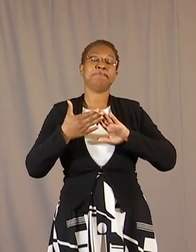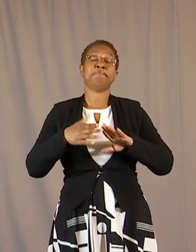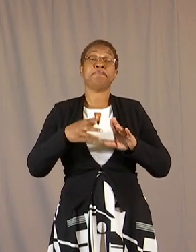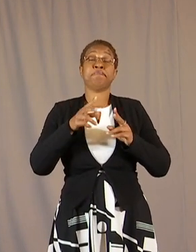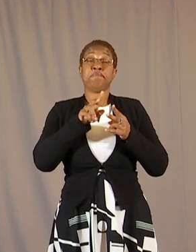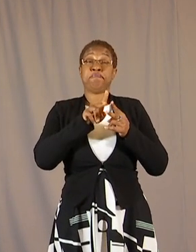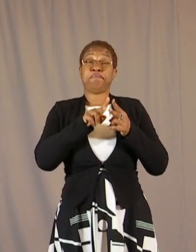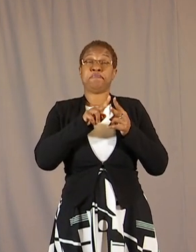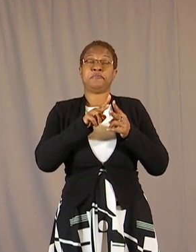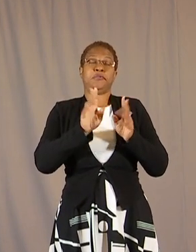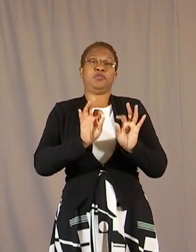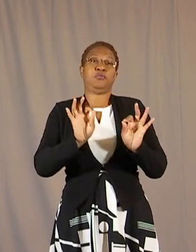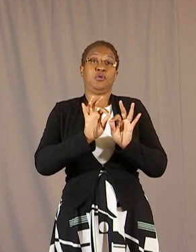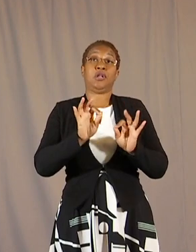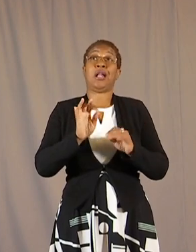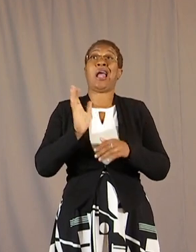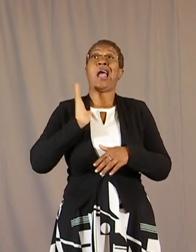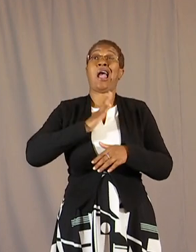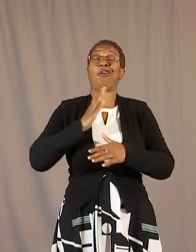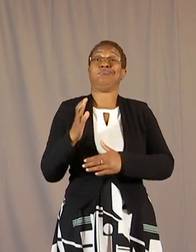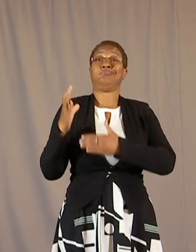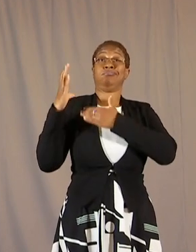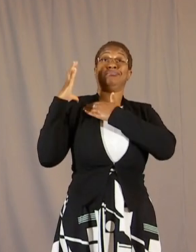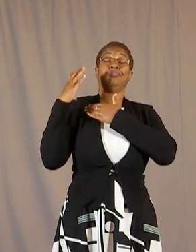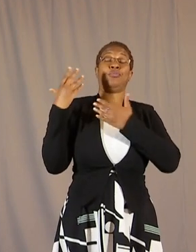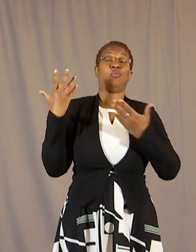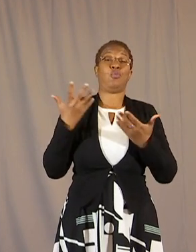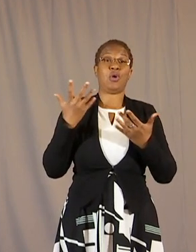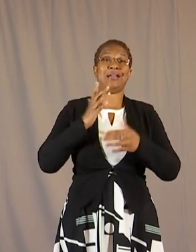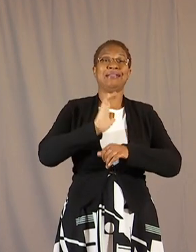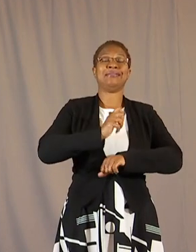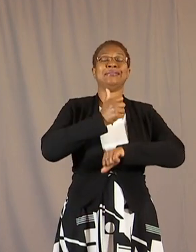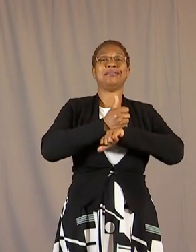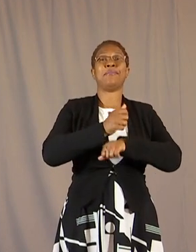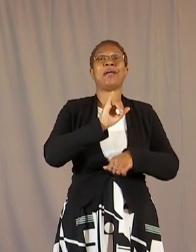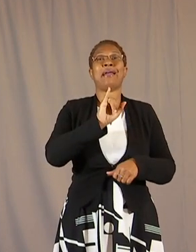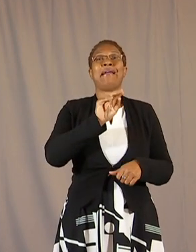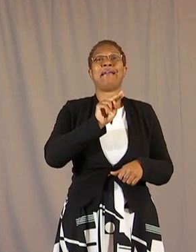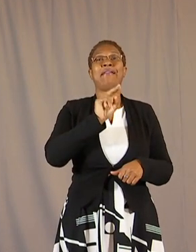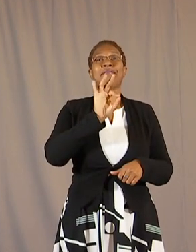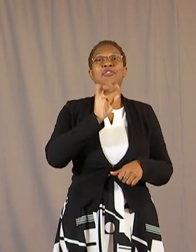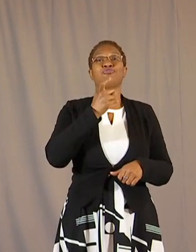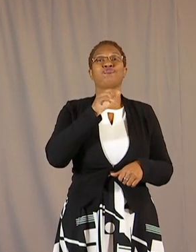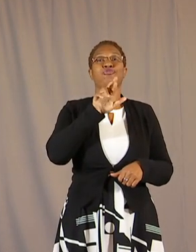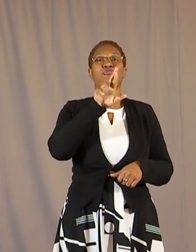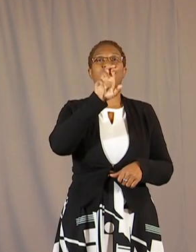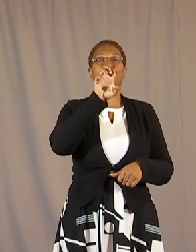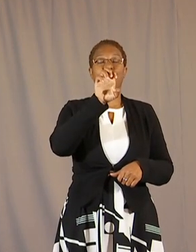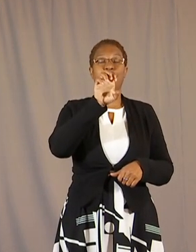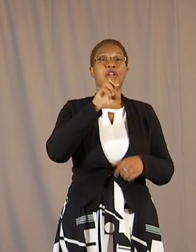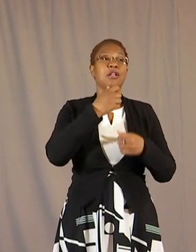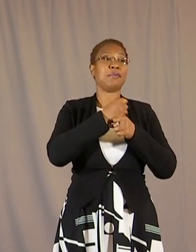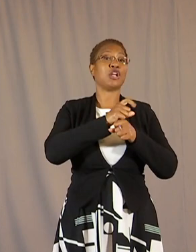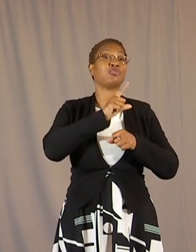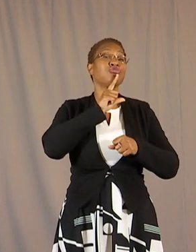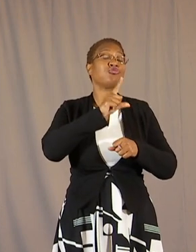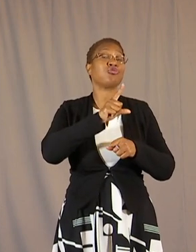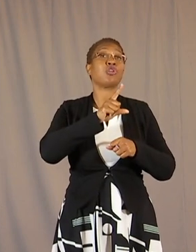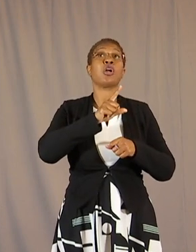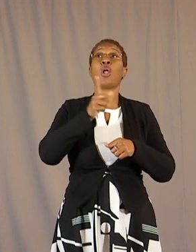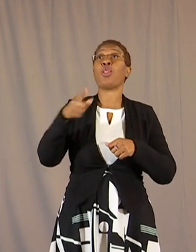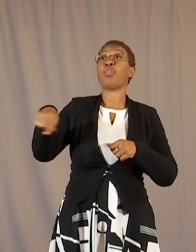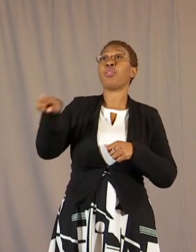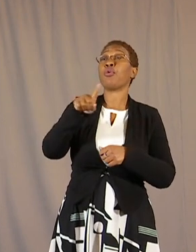as you said, you know, our charge was setting up an infrastructure to make sure we got testing to those that